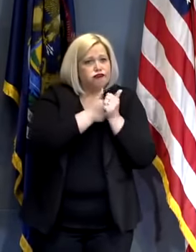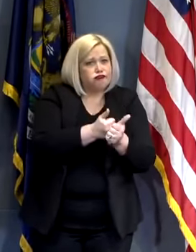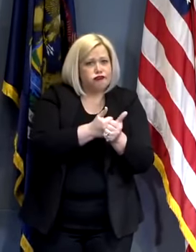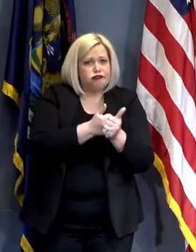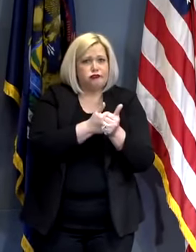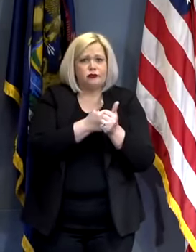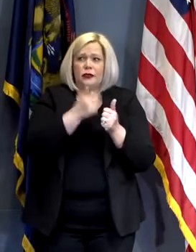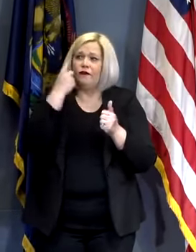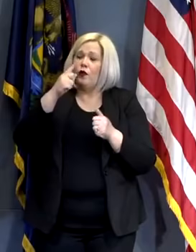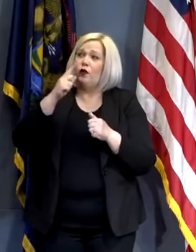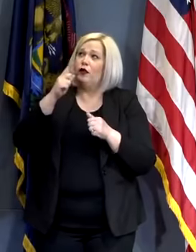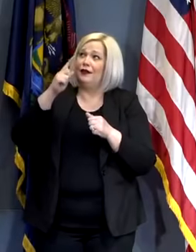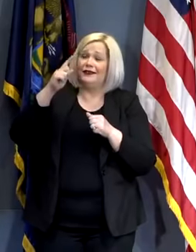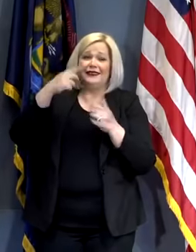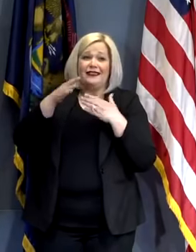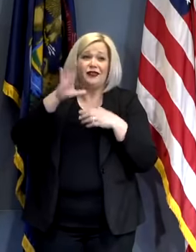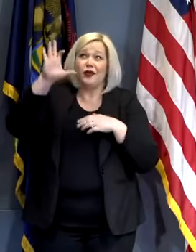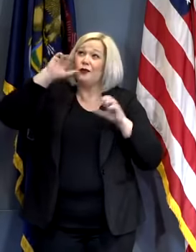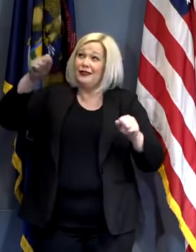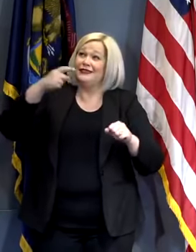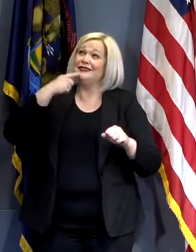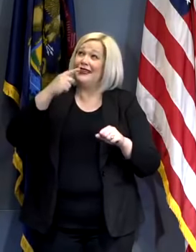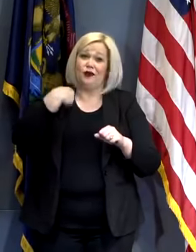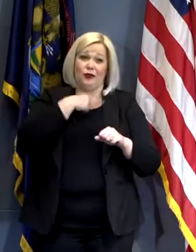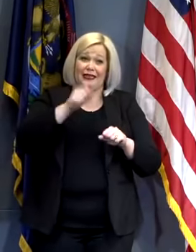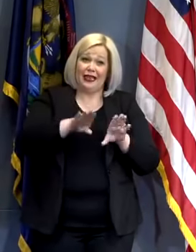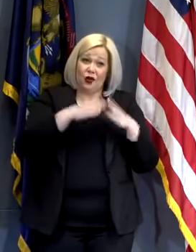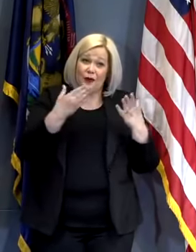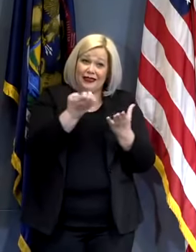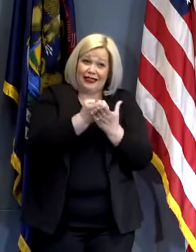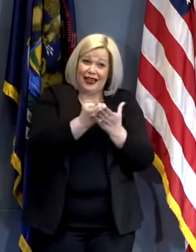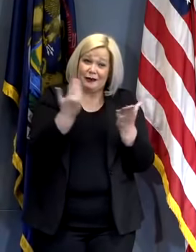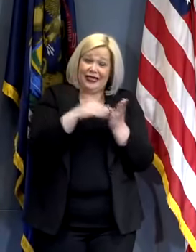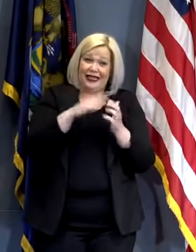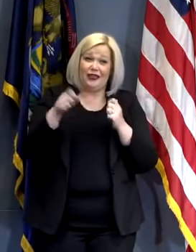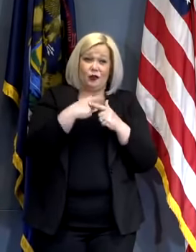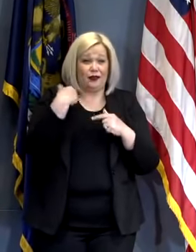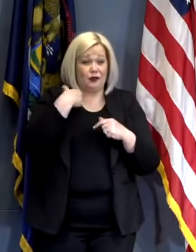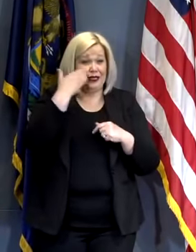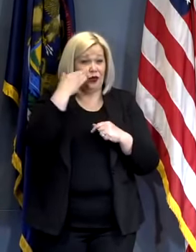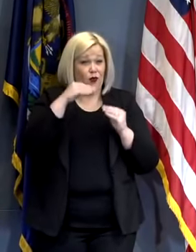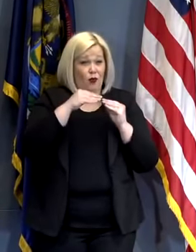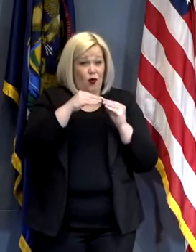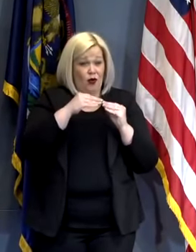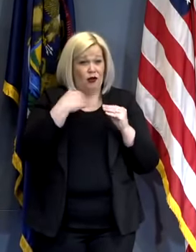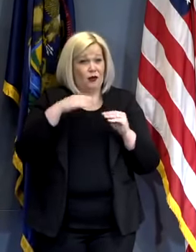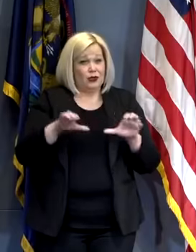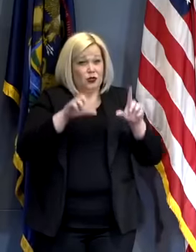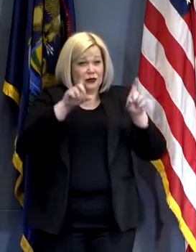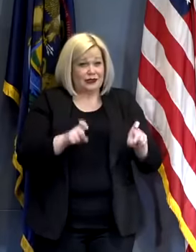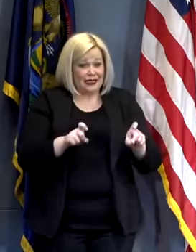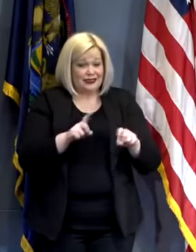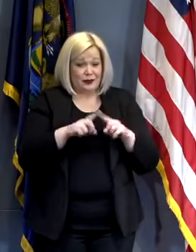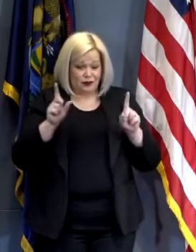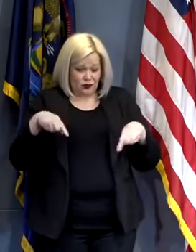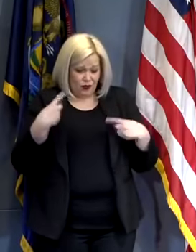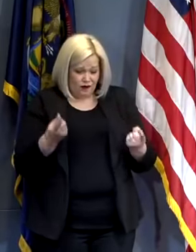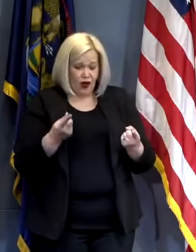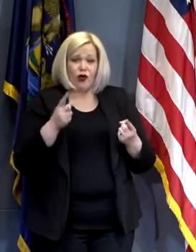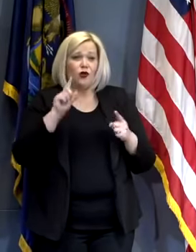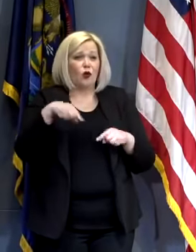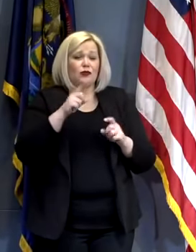reentry, how we can reopen the economy. But they only prescribe it for